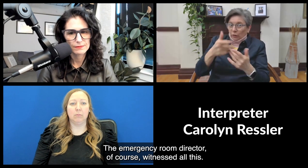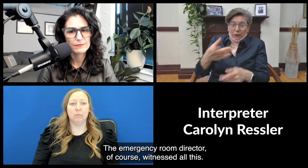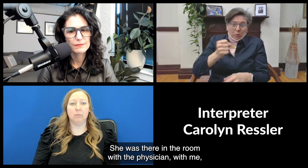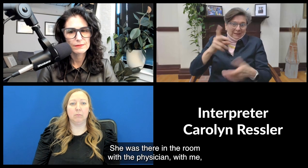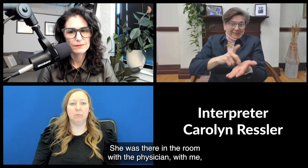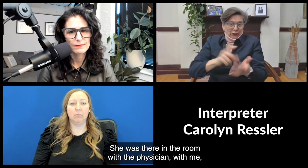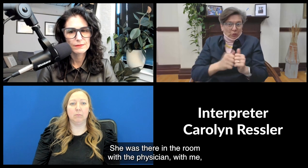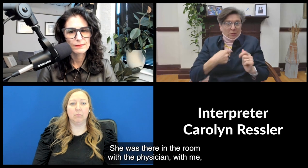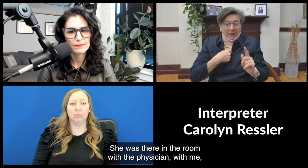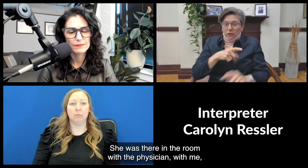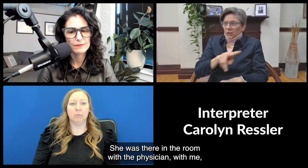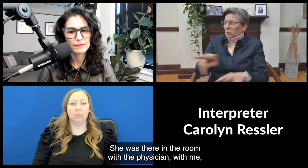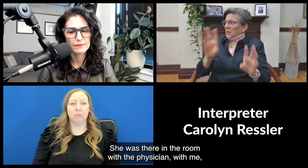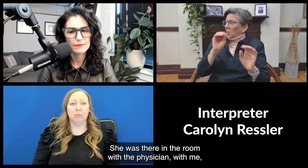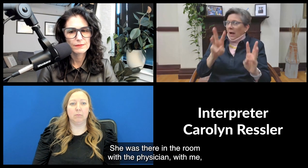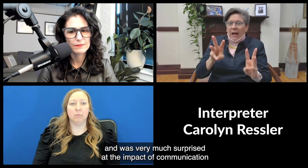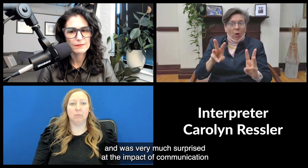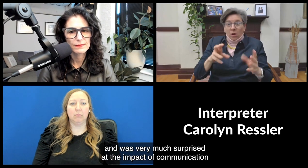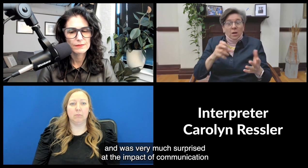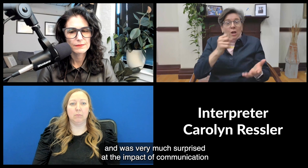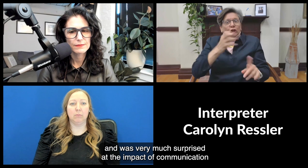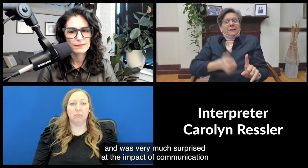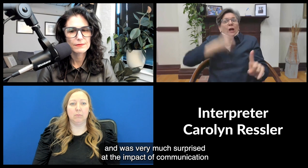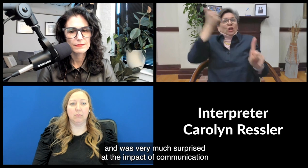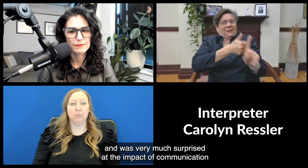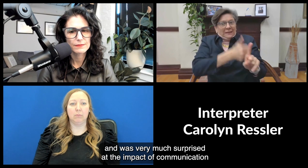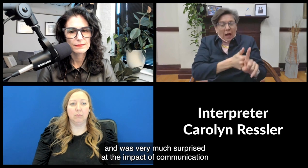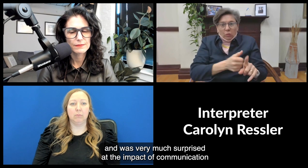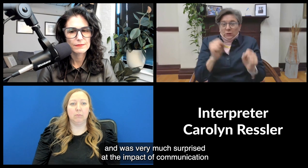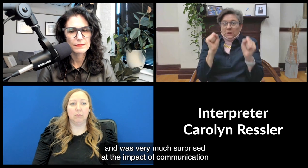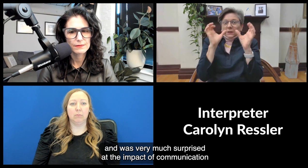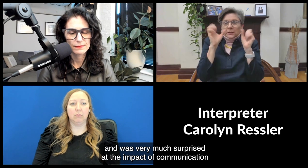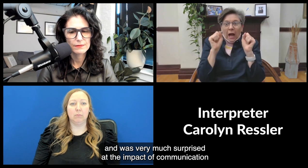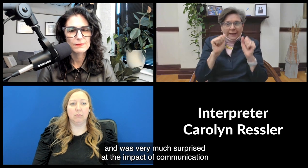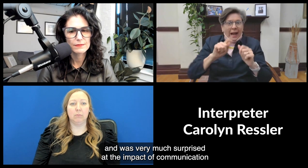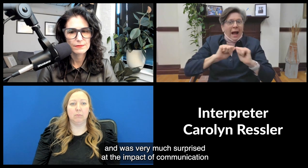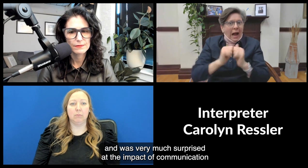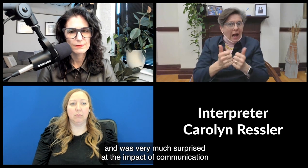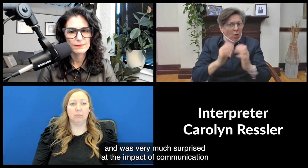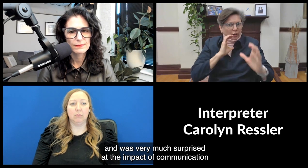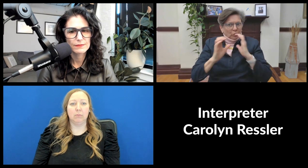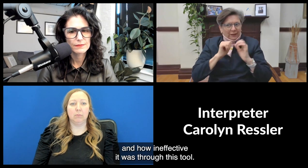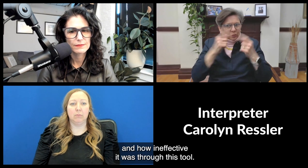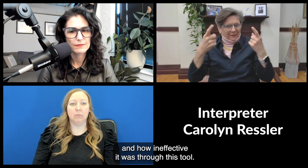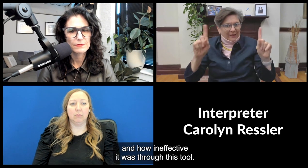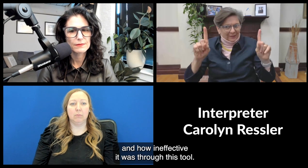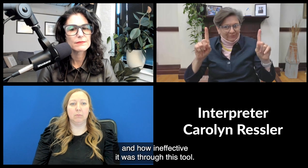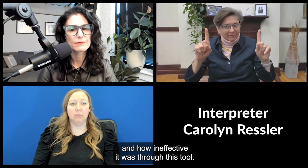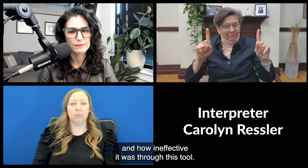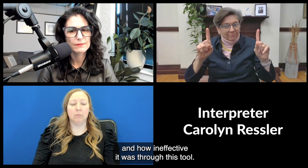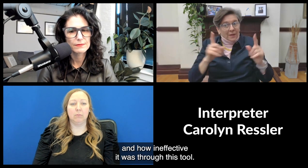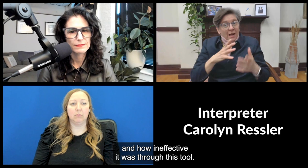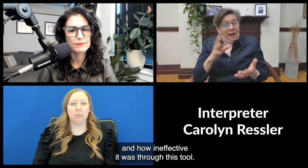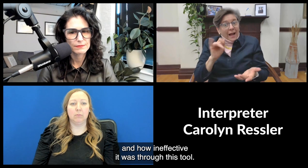emergency room director, of course, witnessed all this. She was there in the room with a physician with me and was very much surprised at the impact of